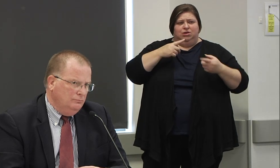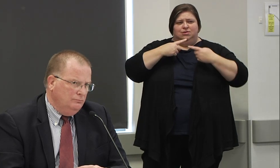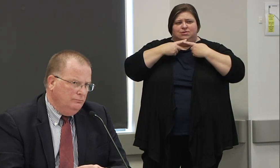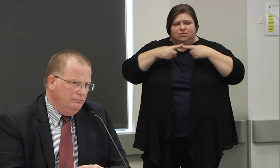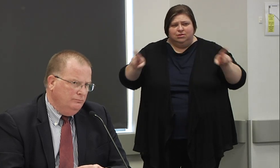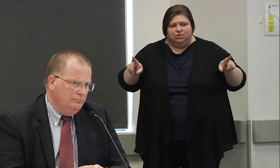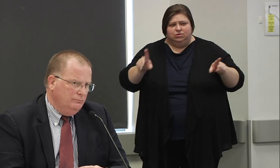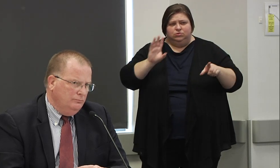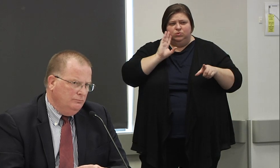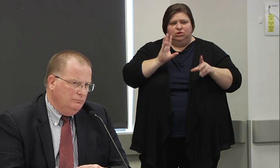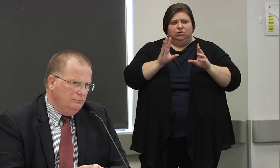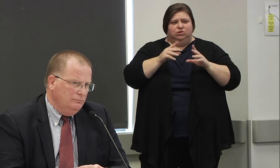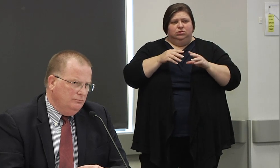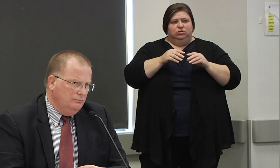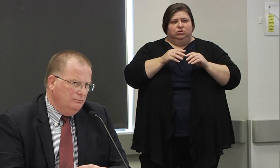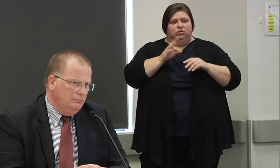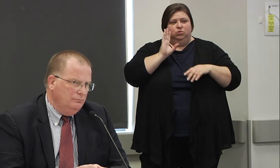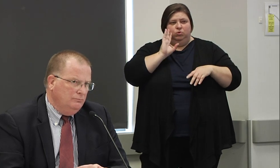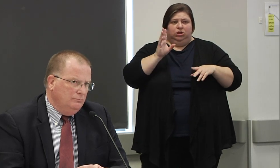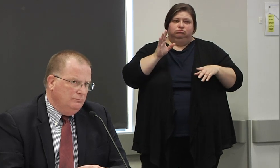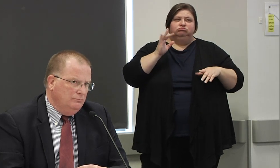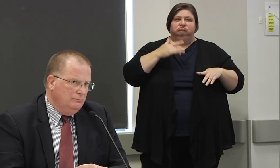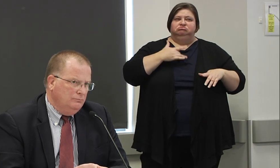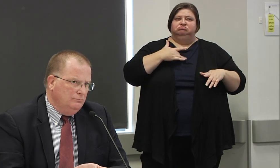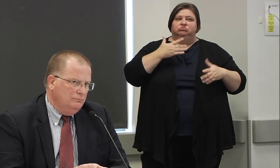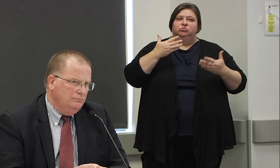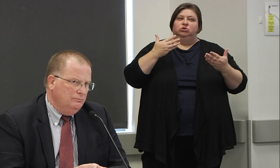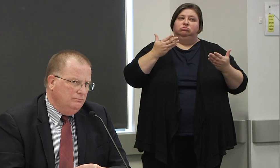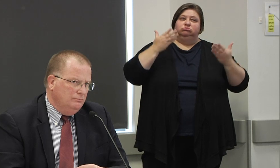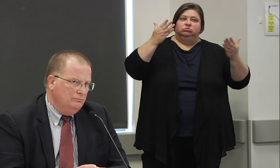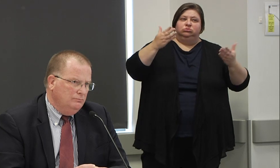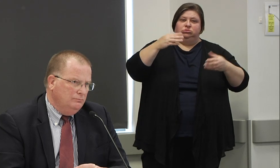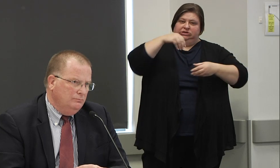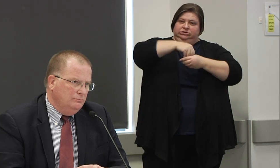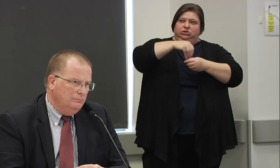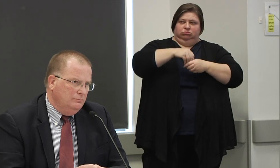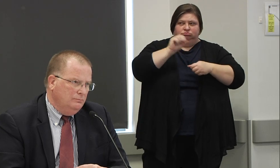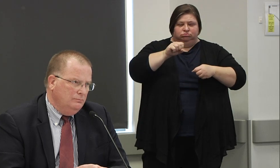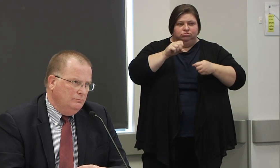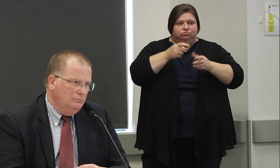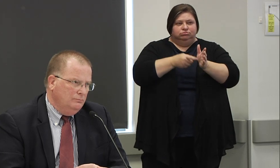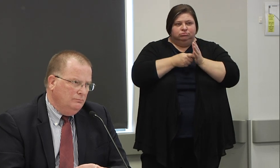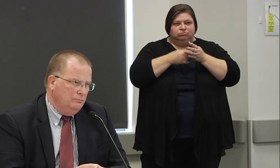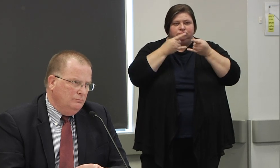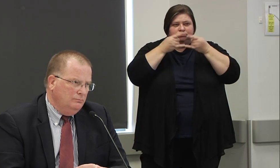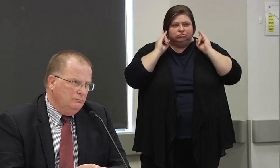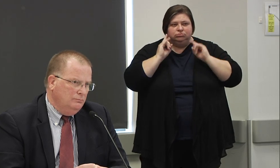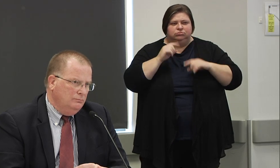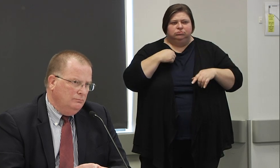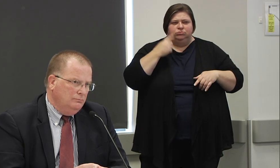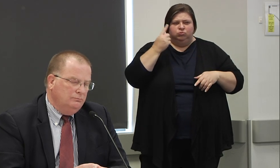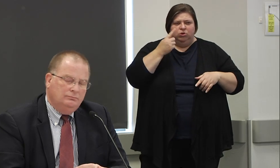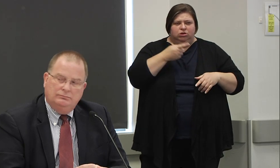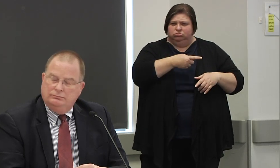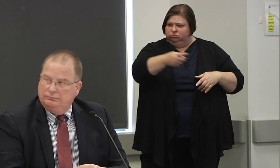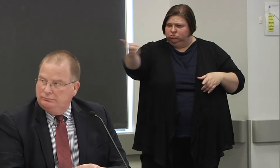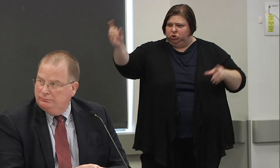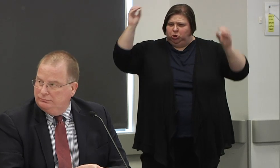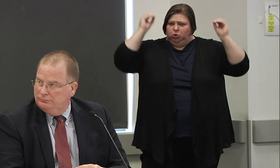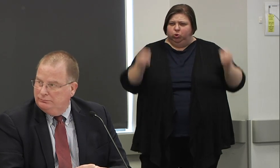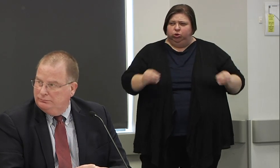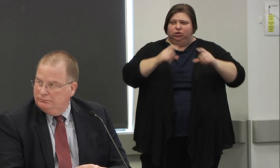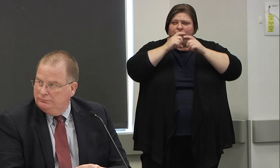highly recommending it indoors. And I'm wondering why you all are wearing masks today.